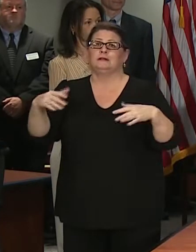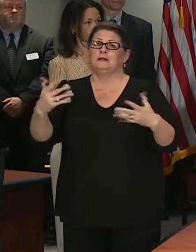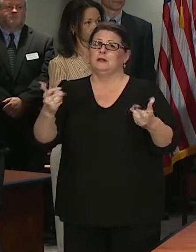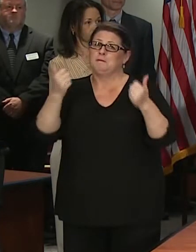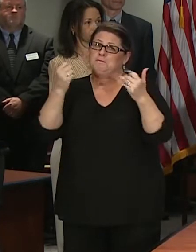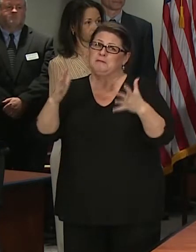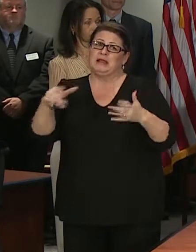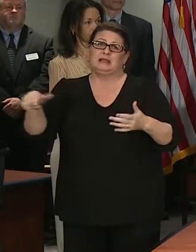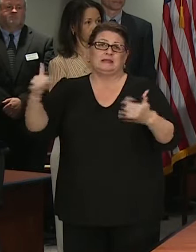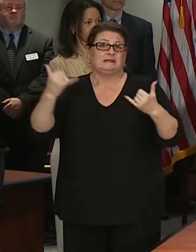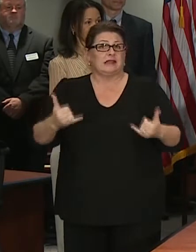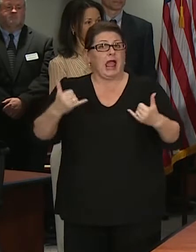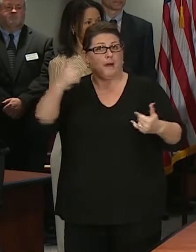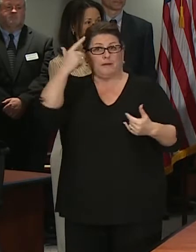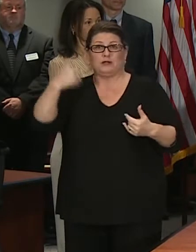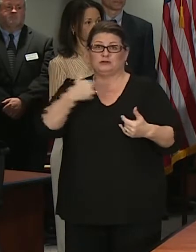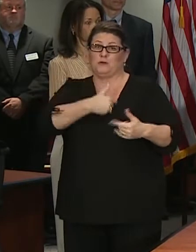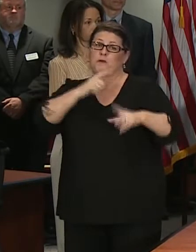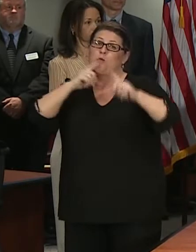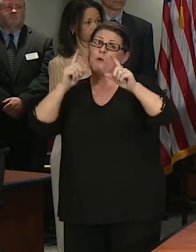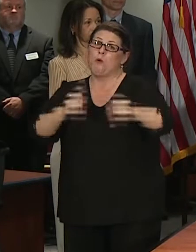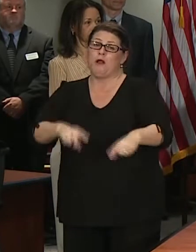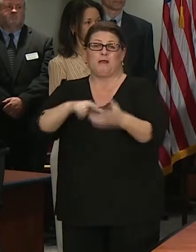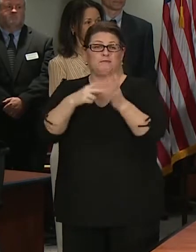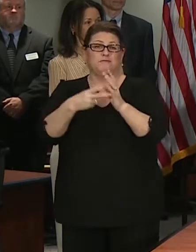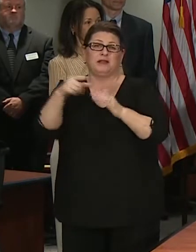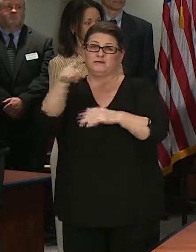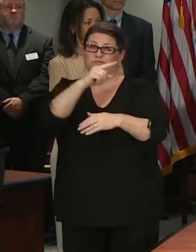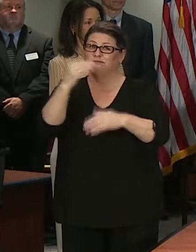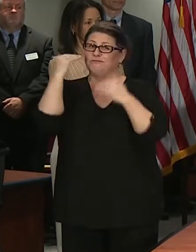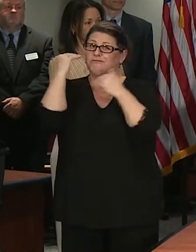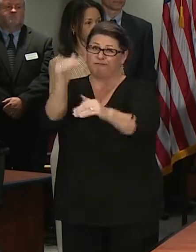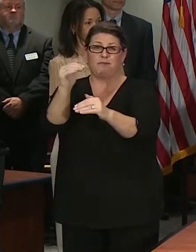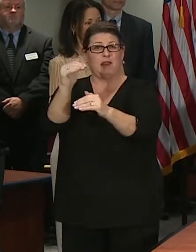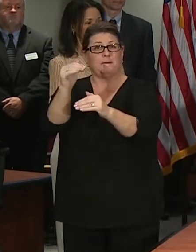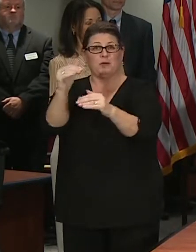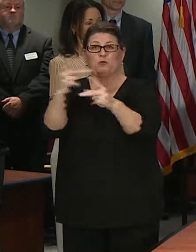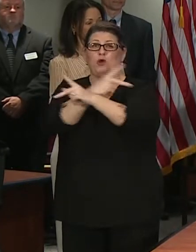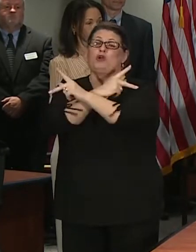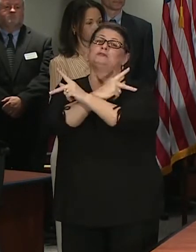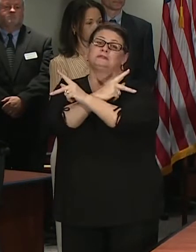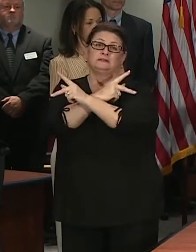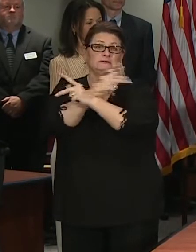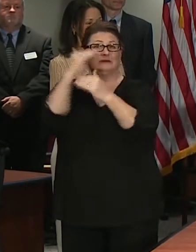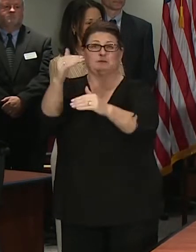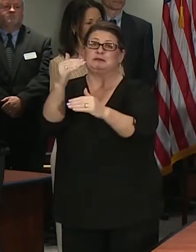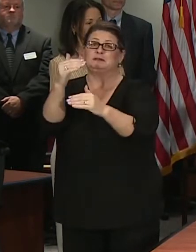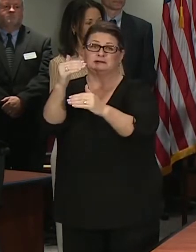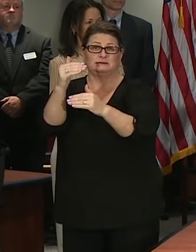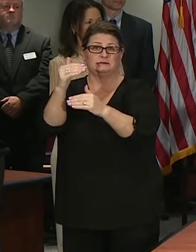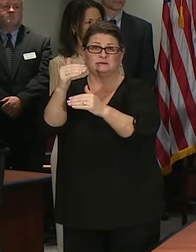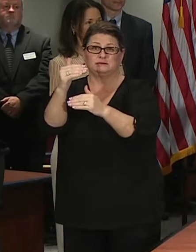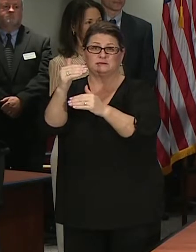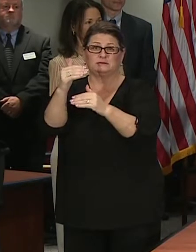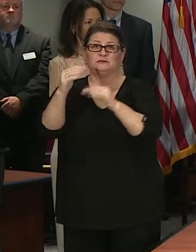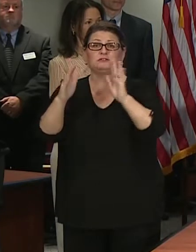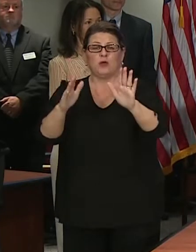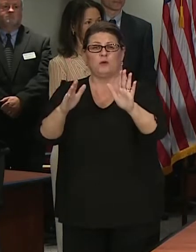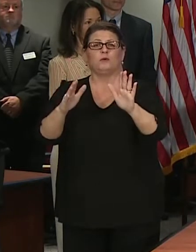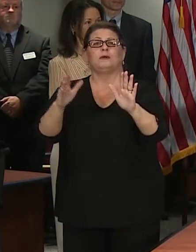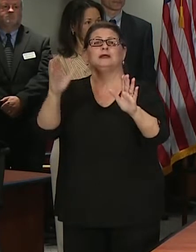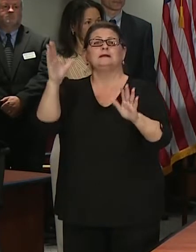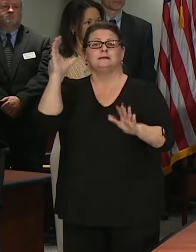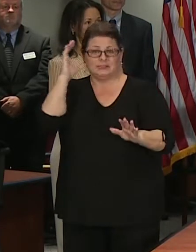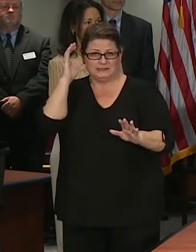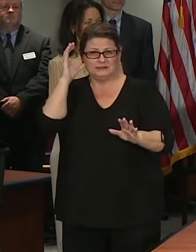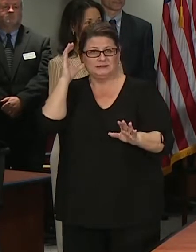to do because of these orders. It'll be difficult at the least. So we must be aggressive in